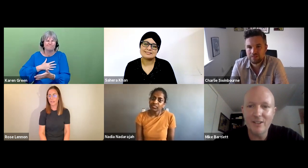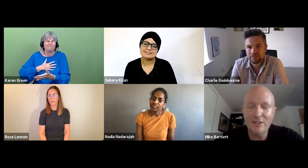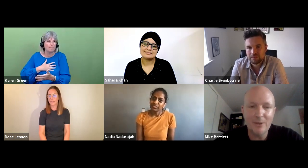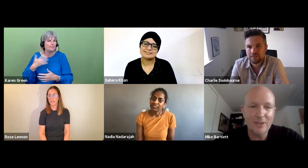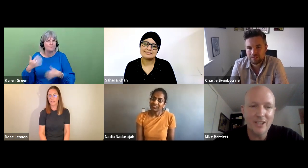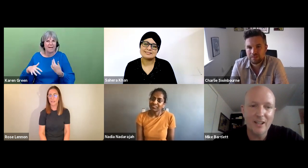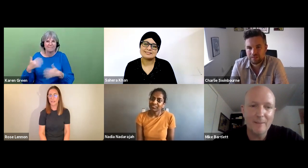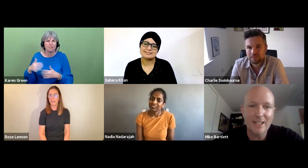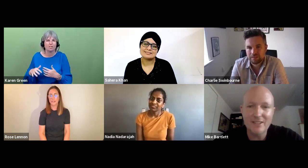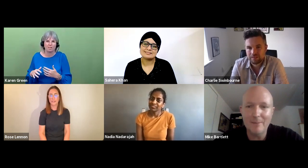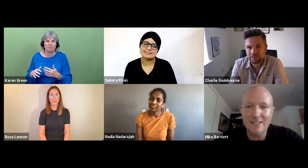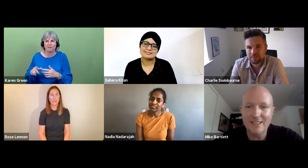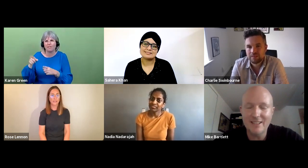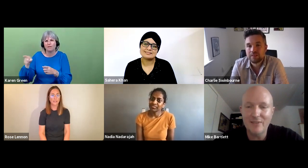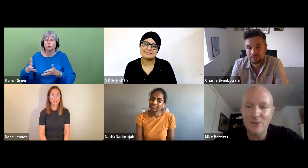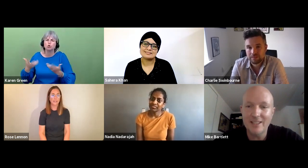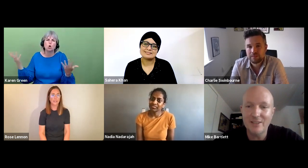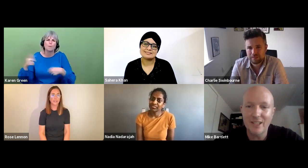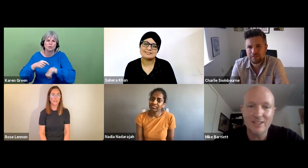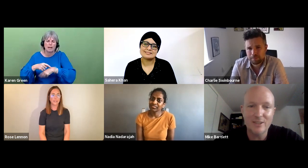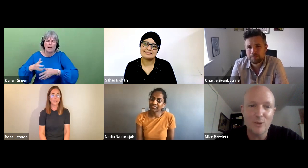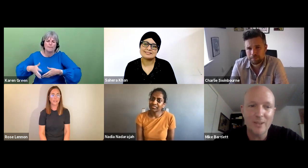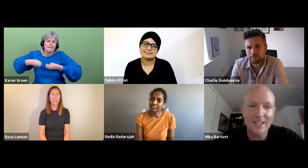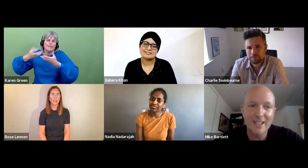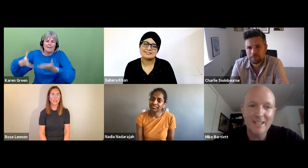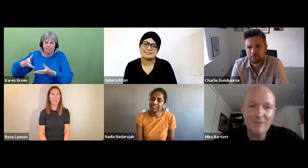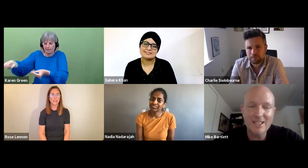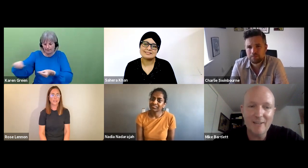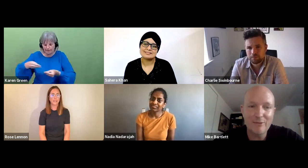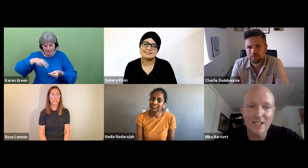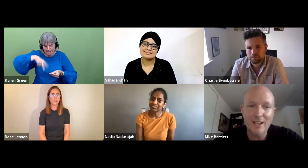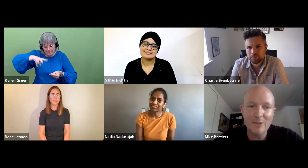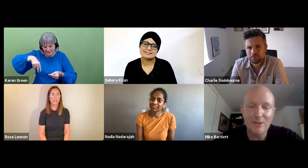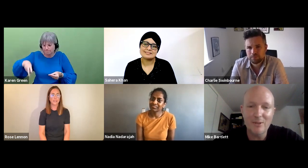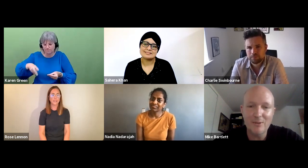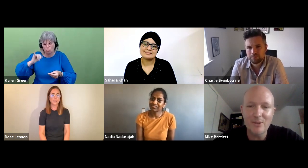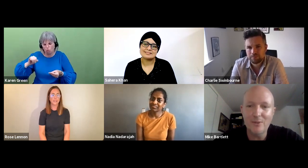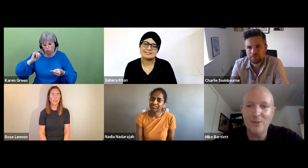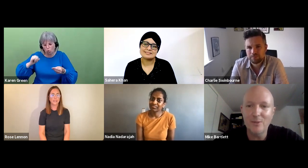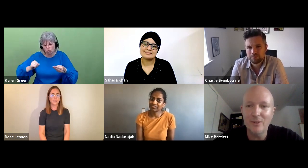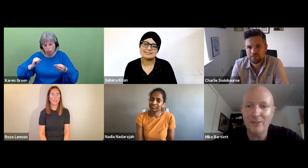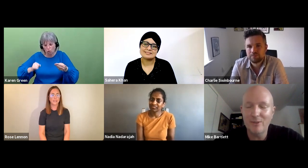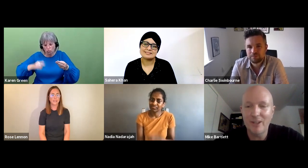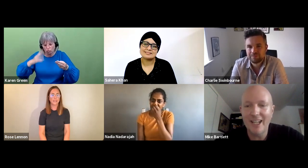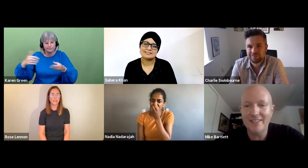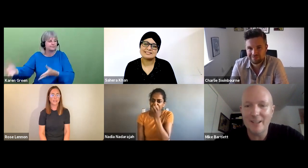spent all this time and then somebody gives you a list of things that are wrong with it. It's every time you want to throw your hands up